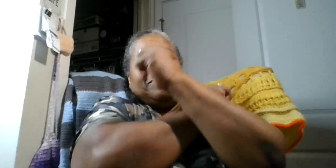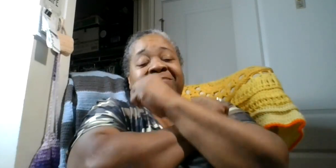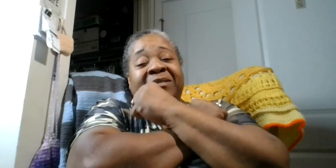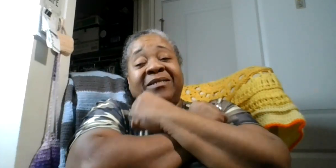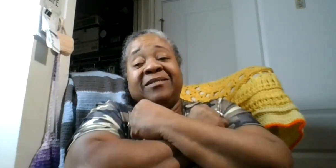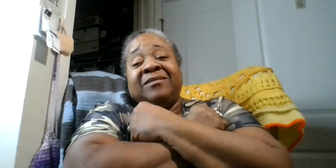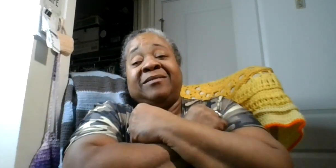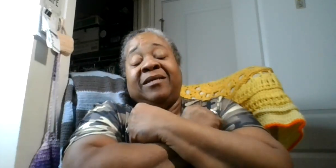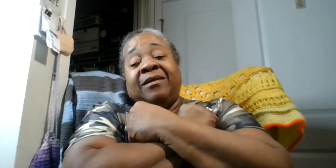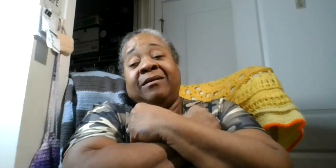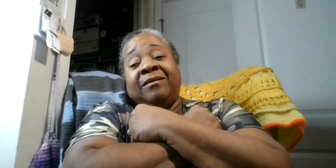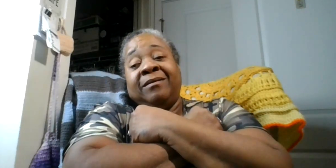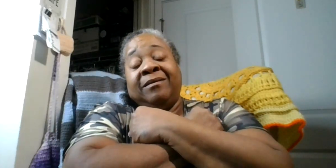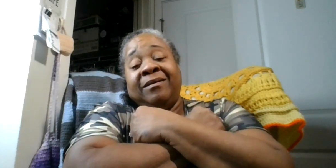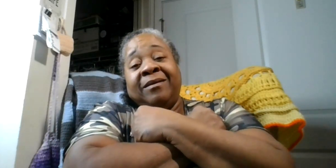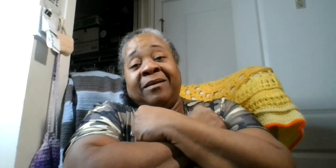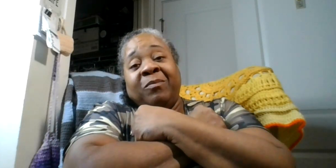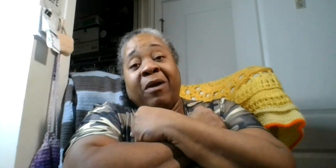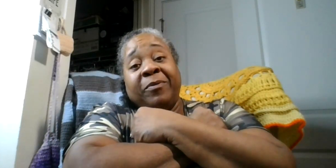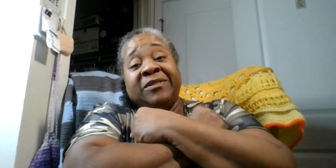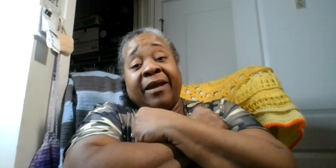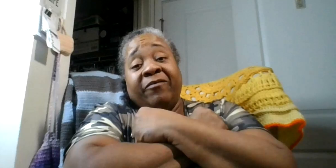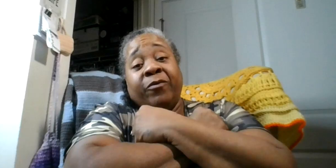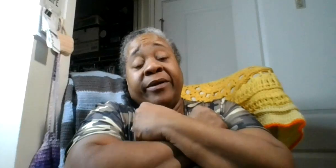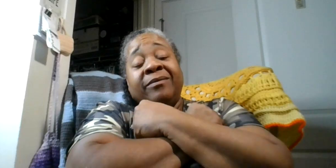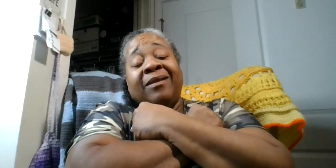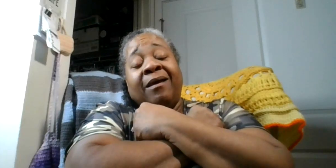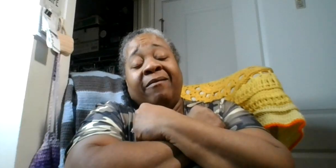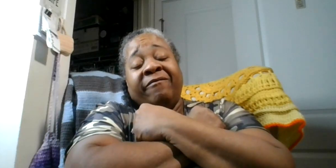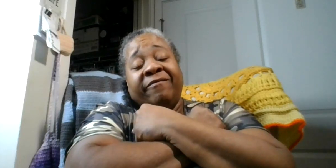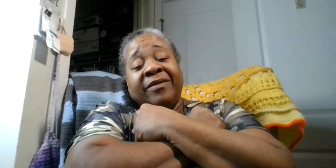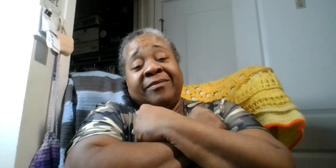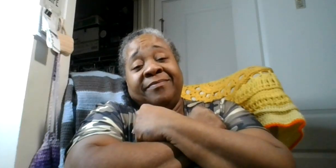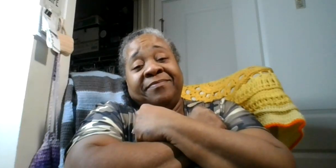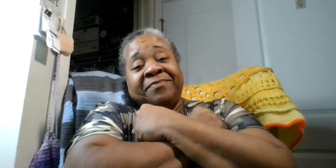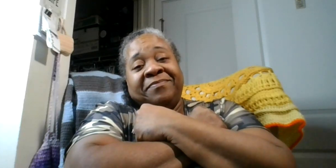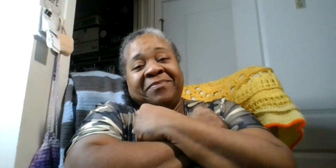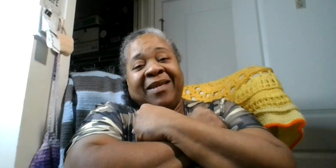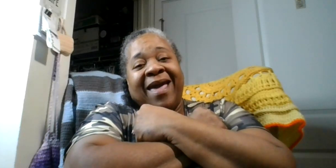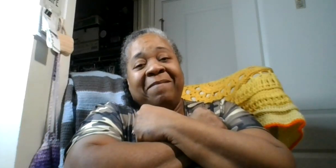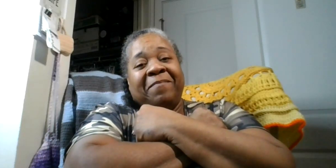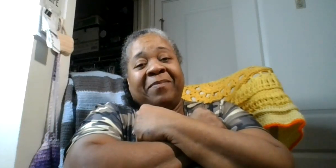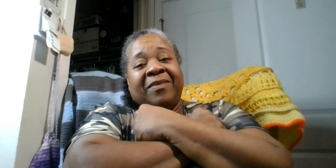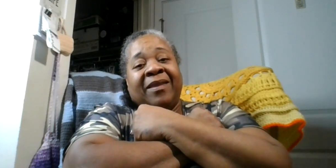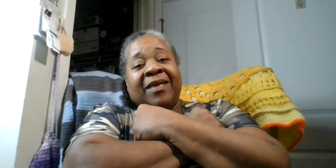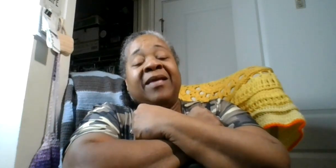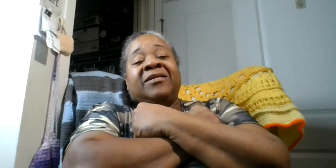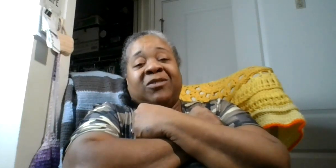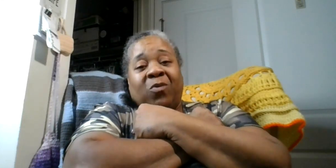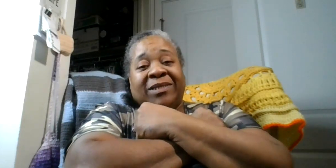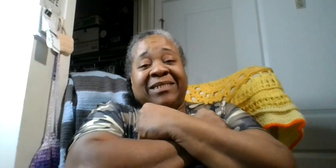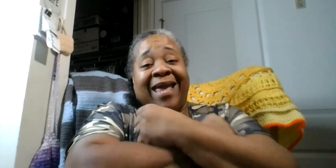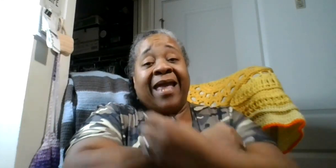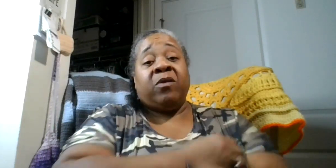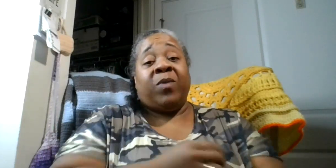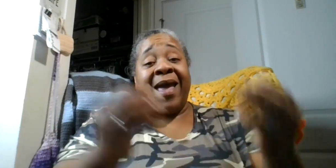but this is the proper sign for it. Love. Okay? So once again, we